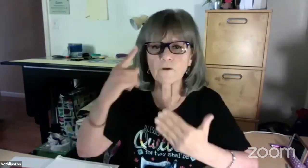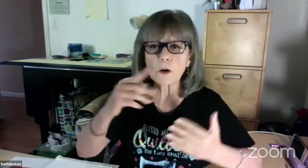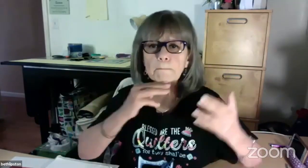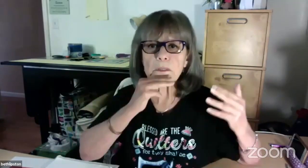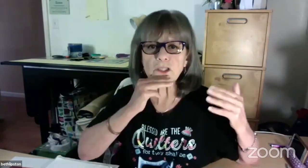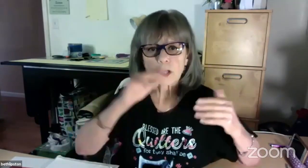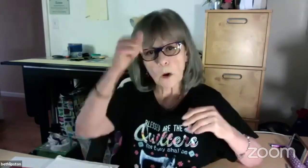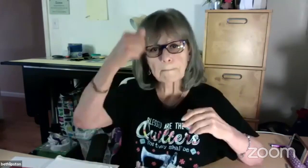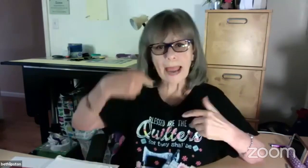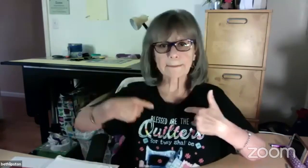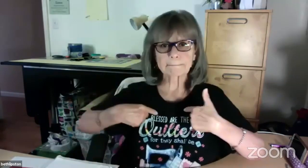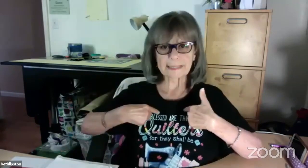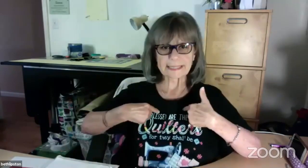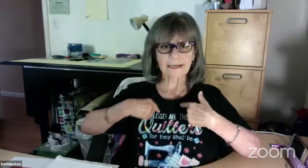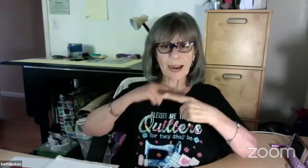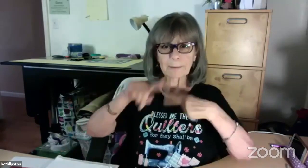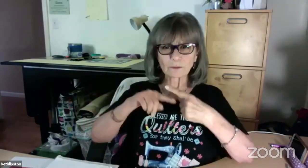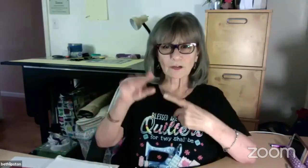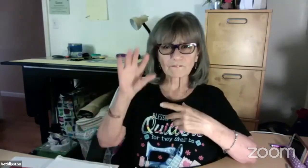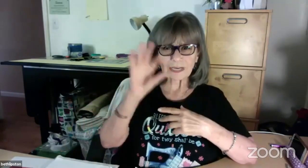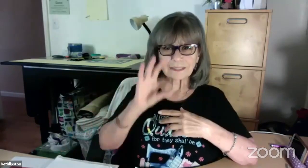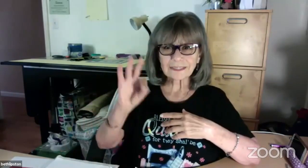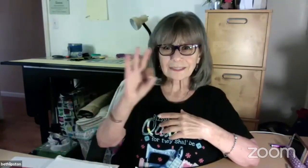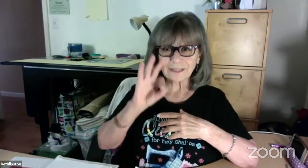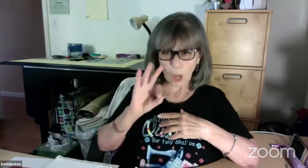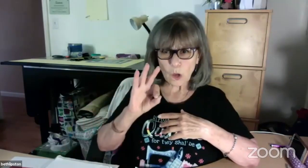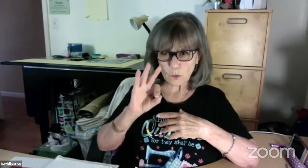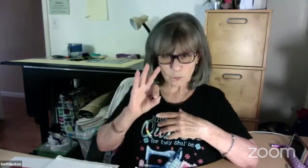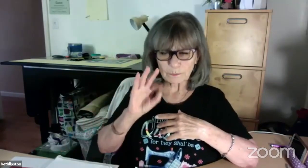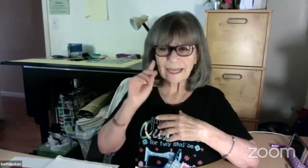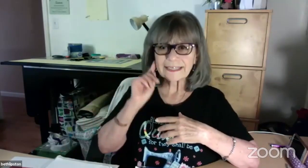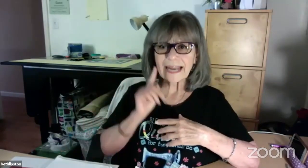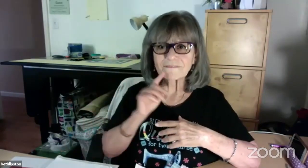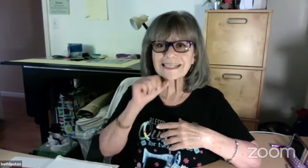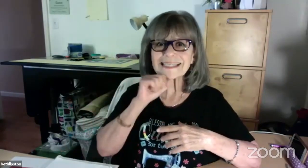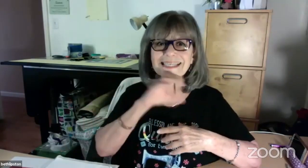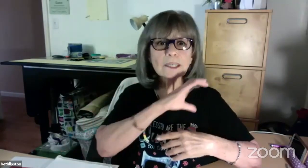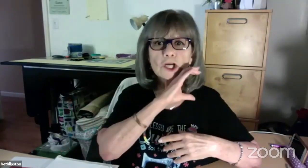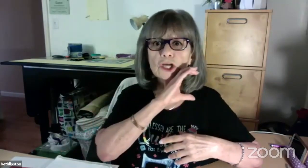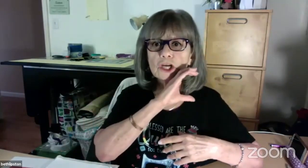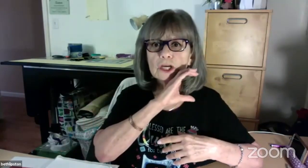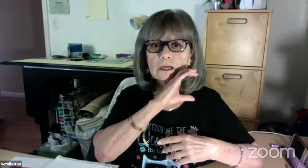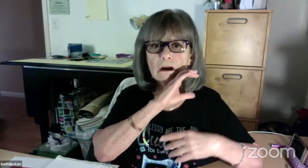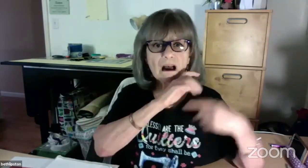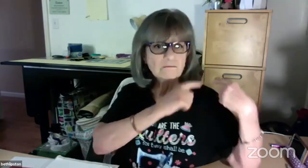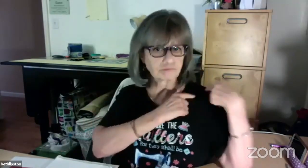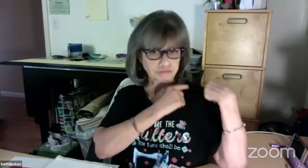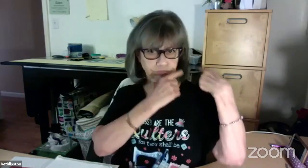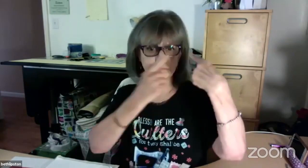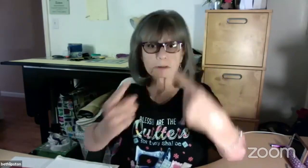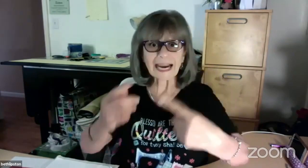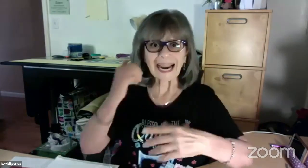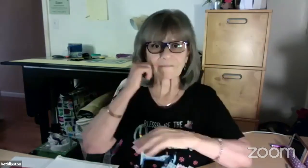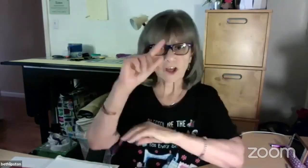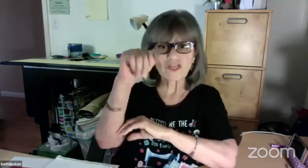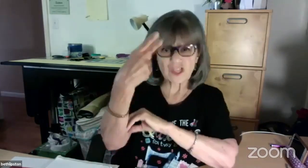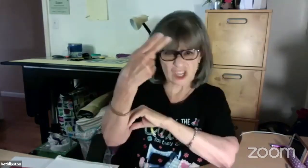Okay. Thank you, Michelle. You reminded me in regards to the Fresno Deaf Senior